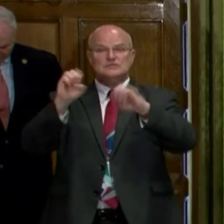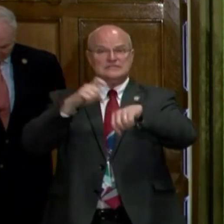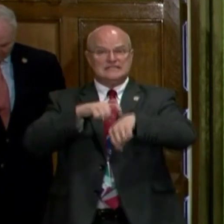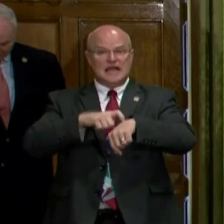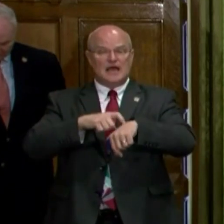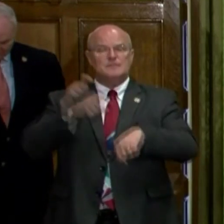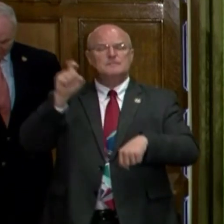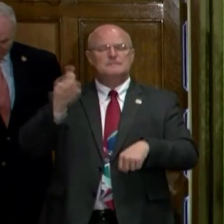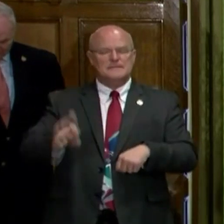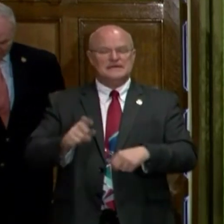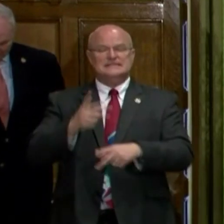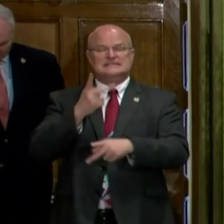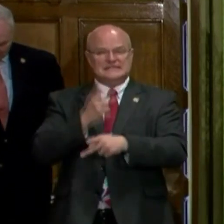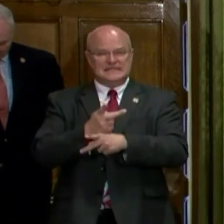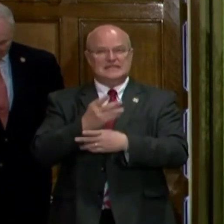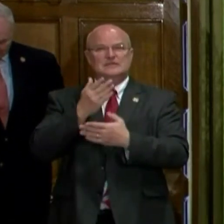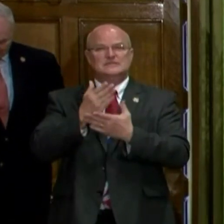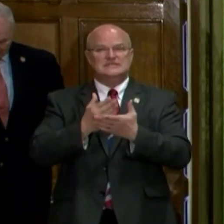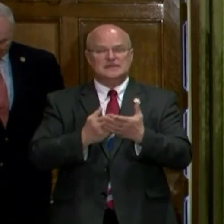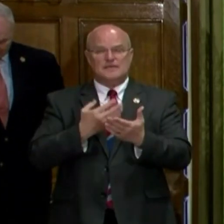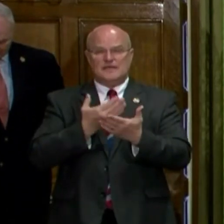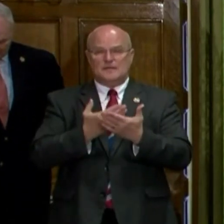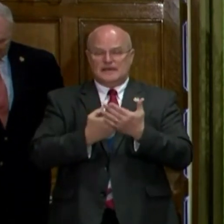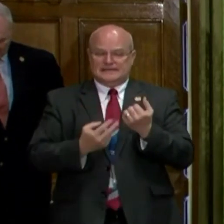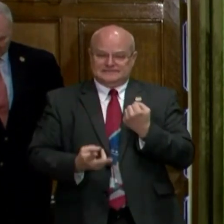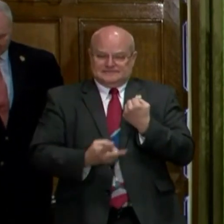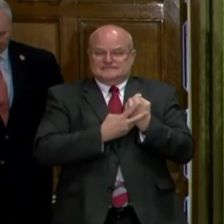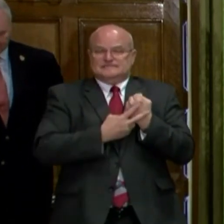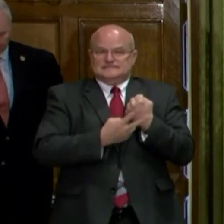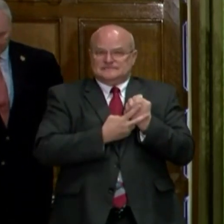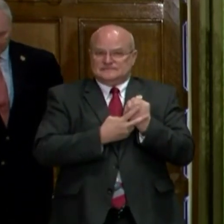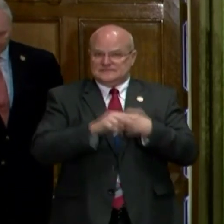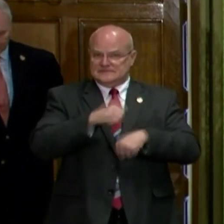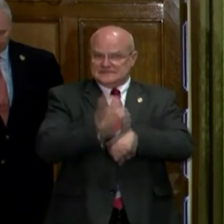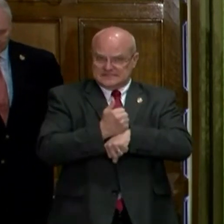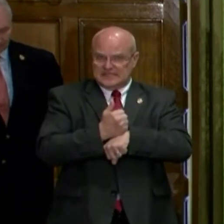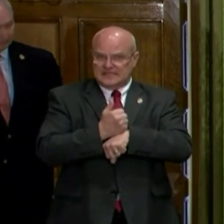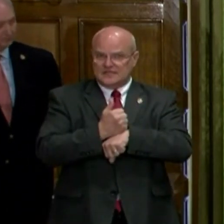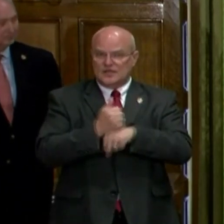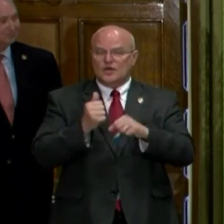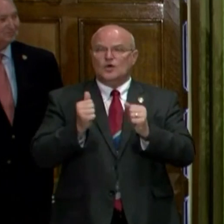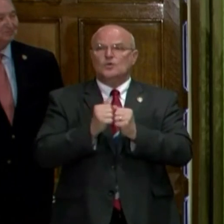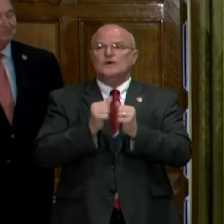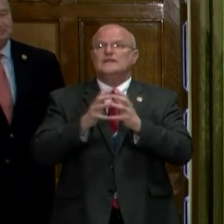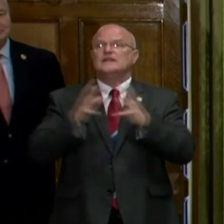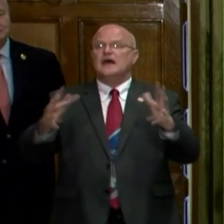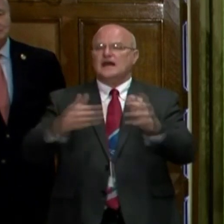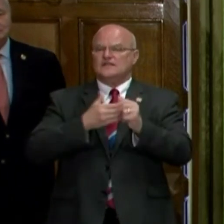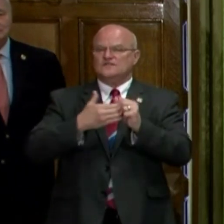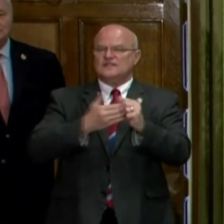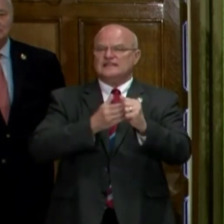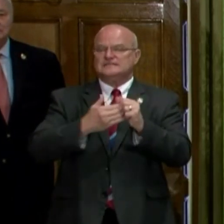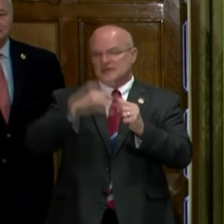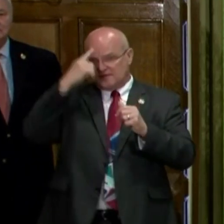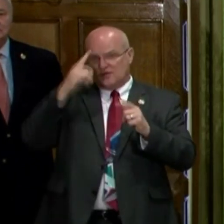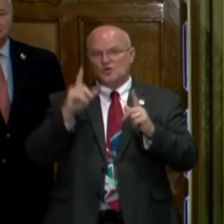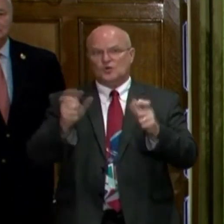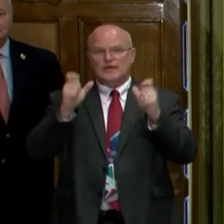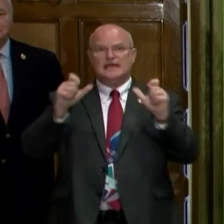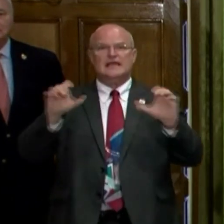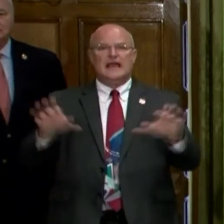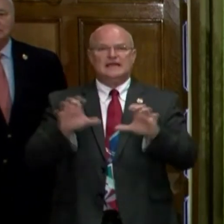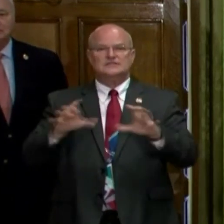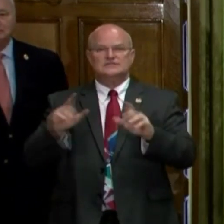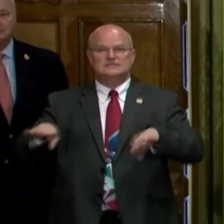we have to keep some of those reserves in place with a lot of flexibility for quick action to